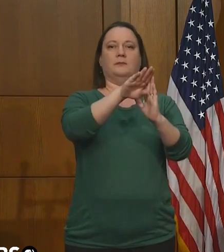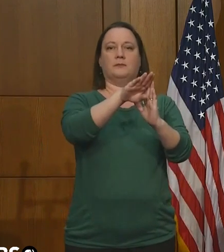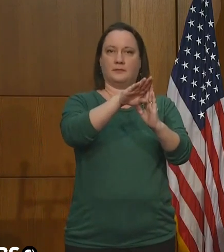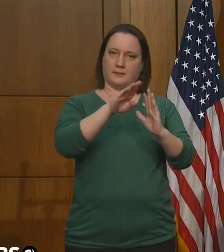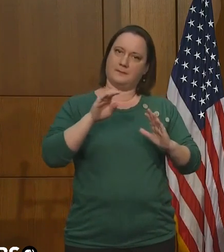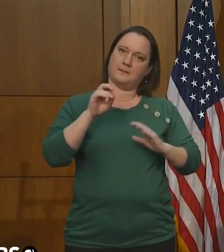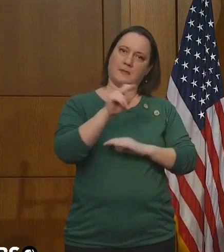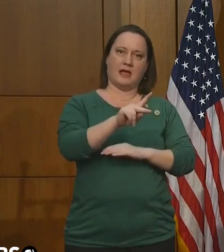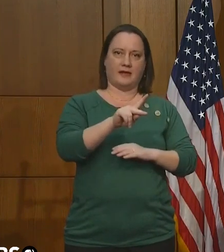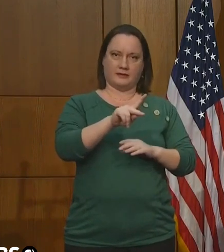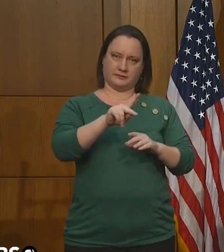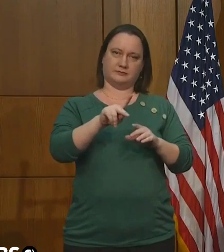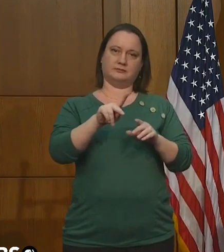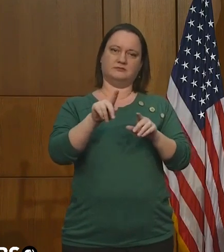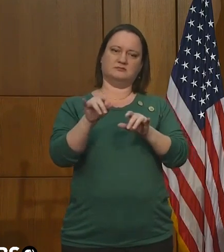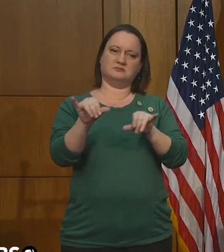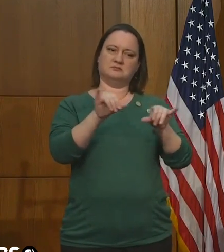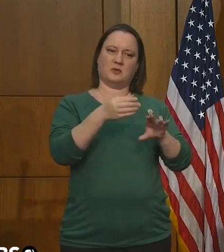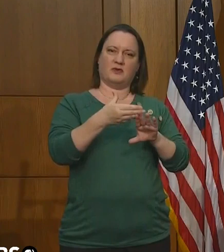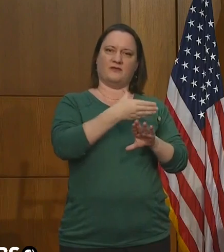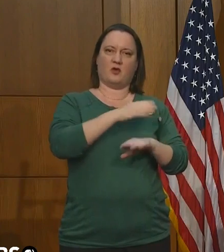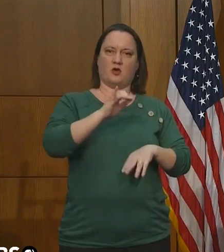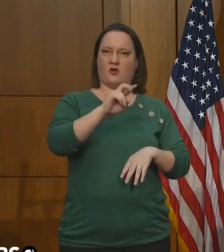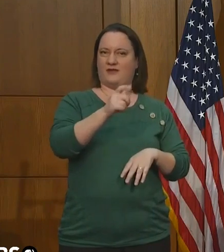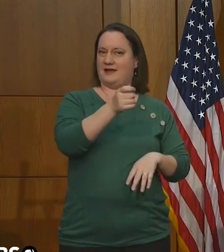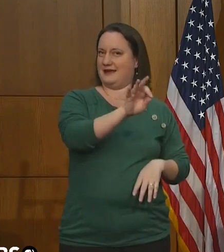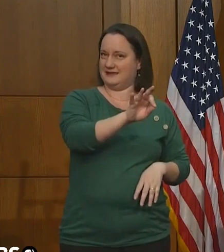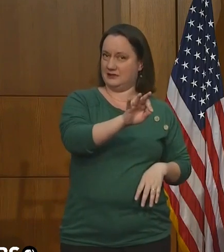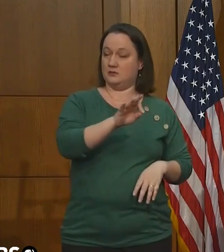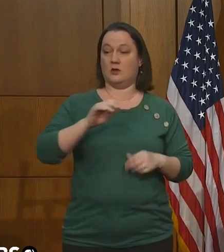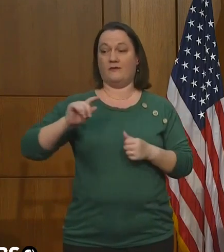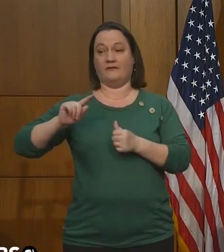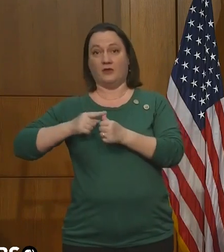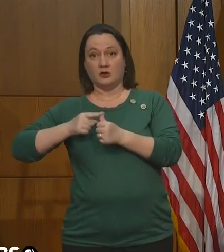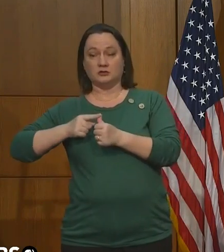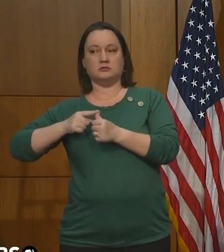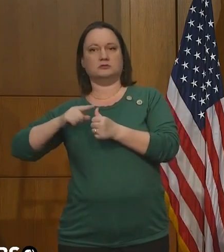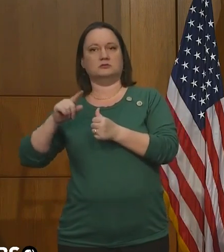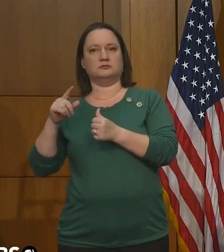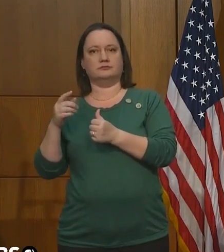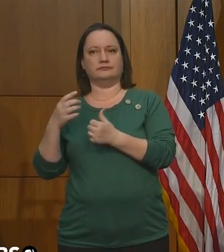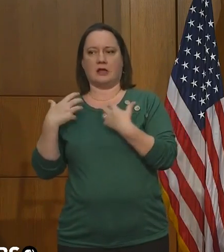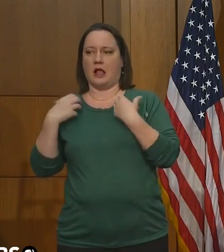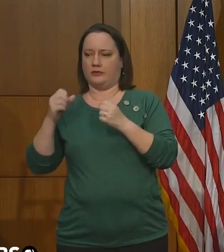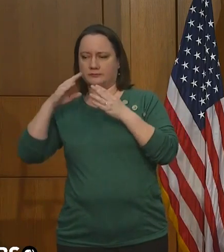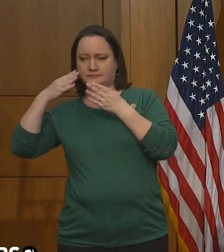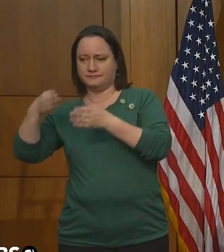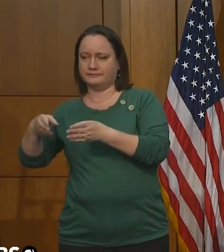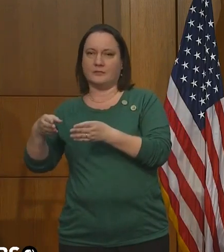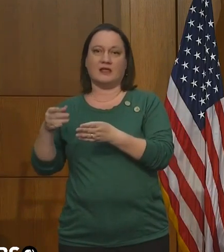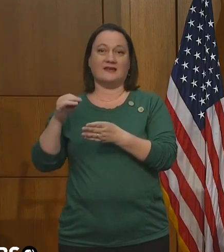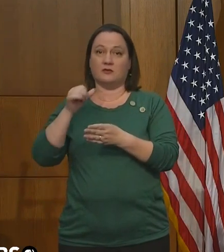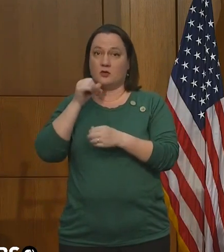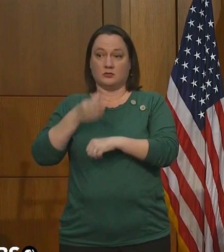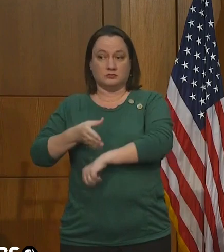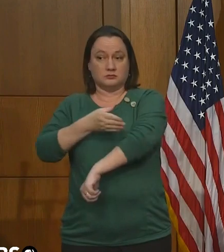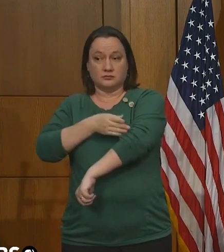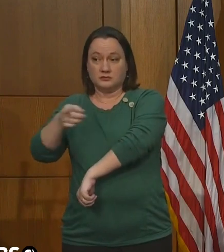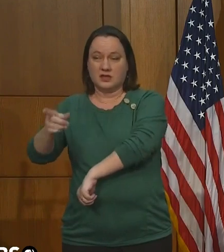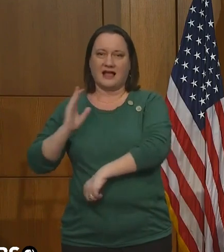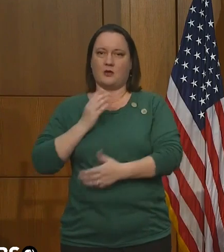COVID-19. But until we can get the health crisis under control and behind us, our economy is never gonna recover